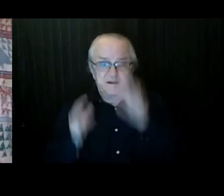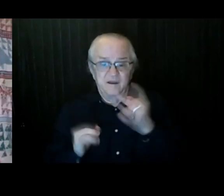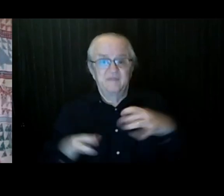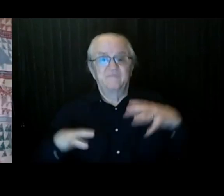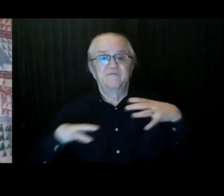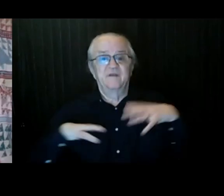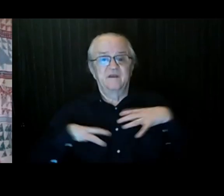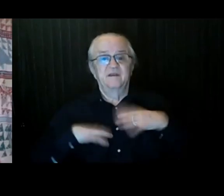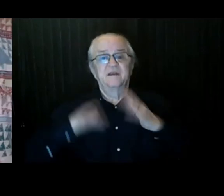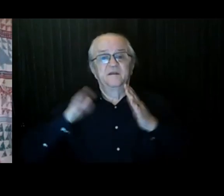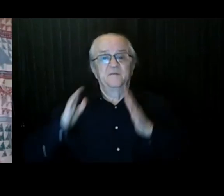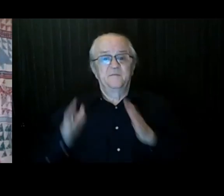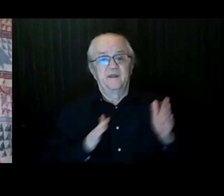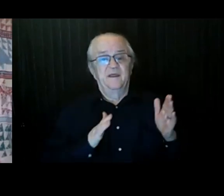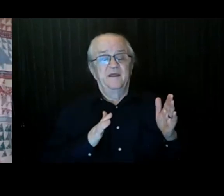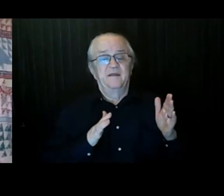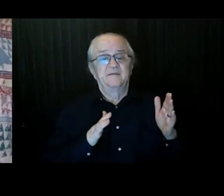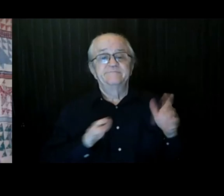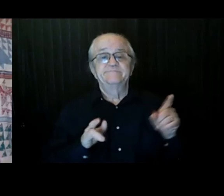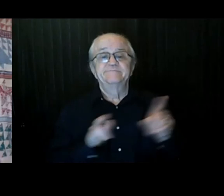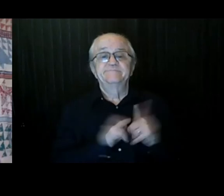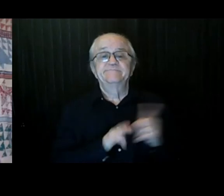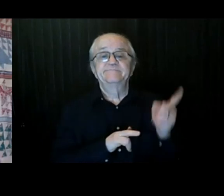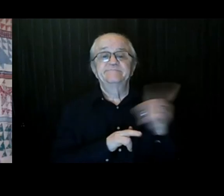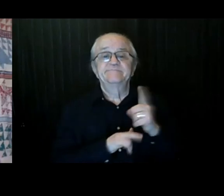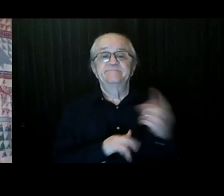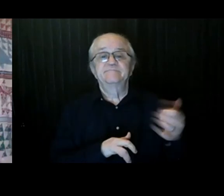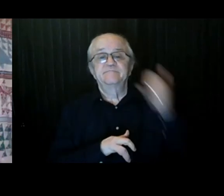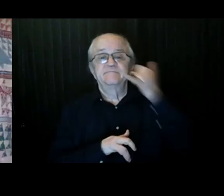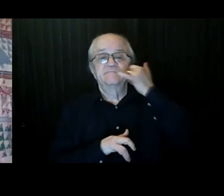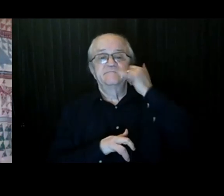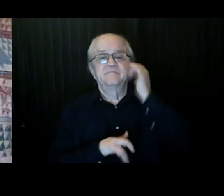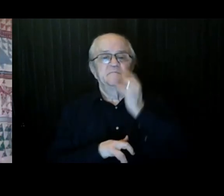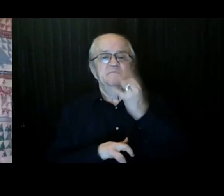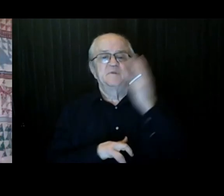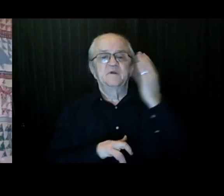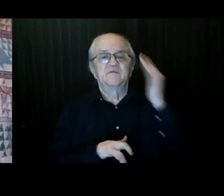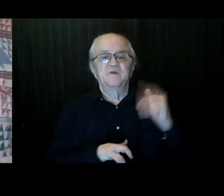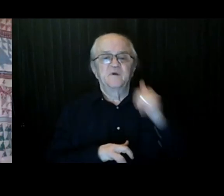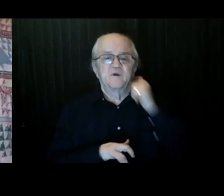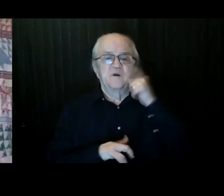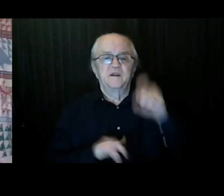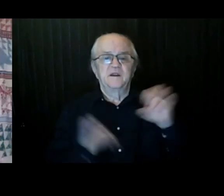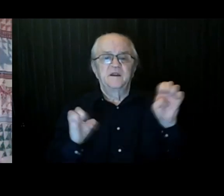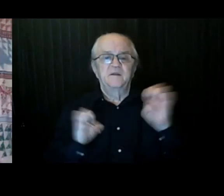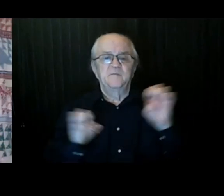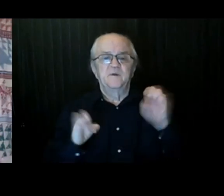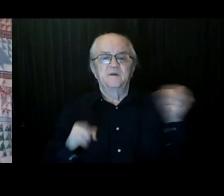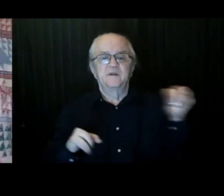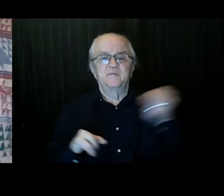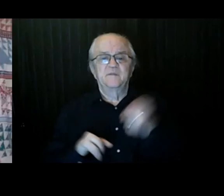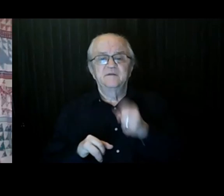vacation, and that day we got the call. They had a beautiful little girl who needed an emergency placement. Her name was Cindy, and she was